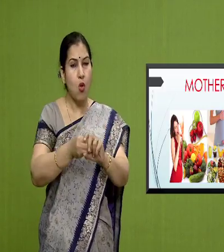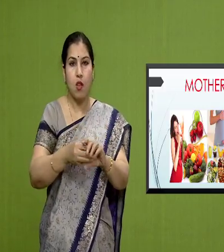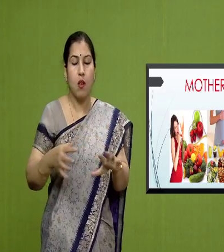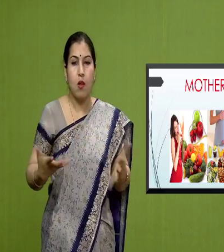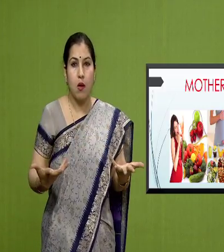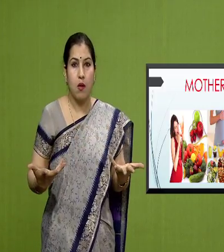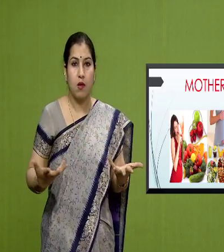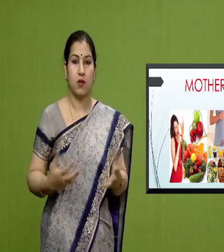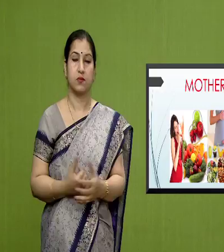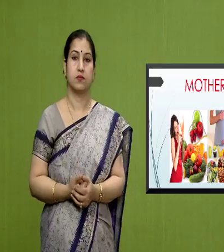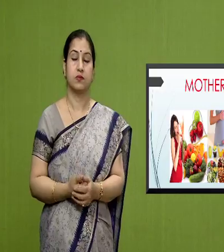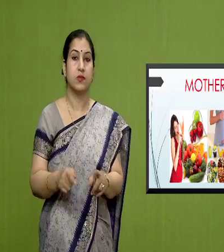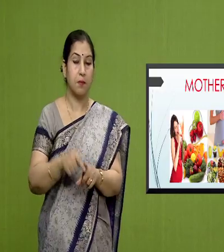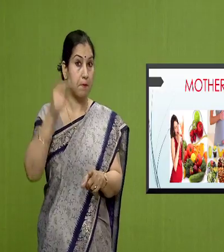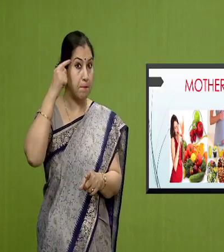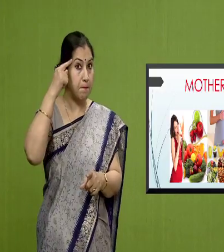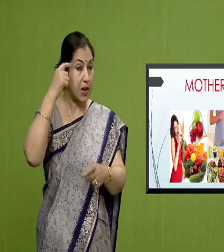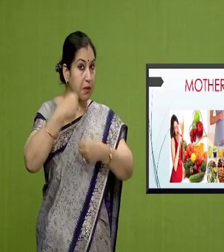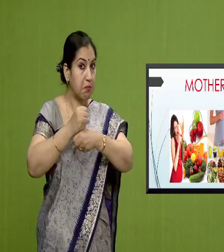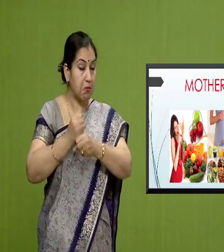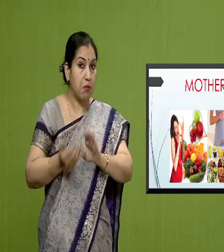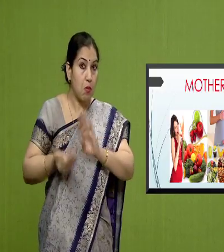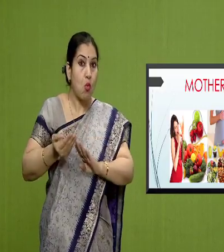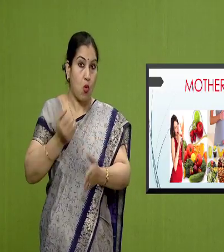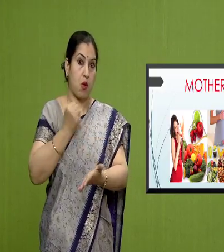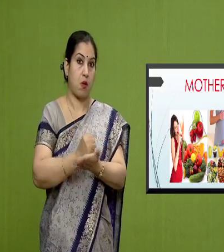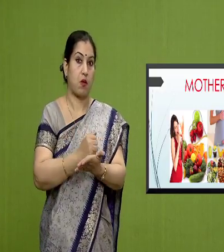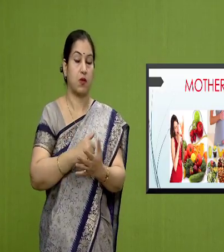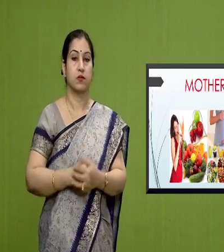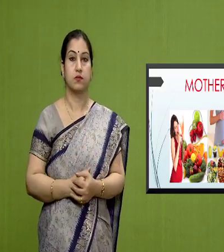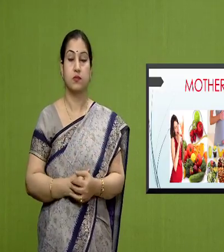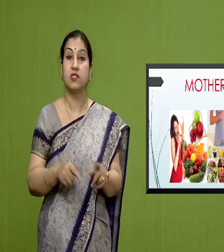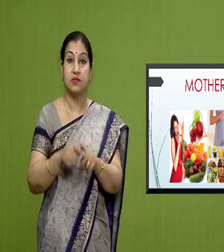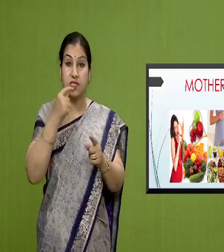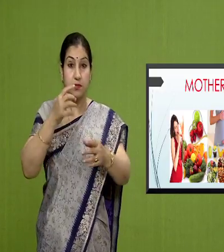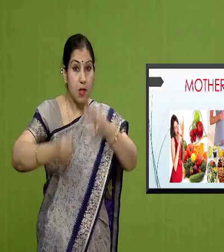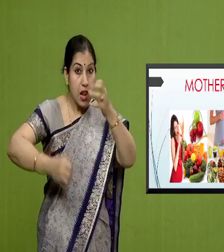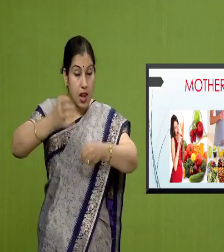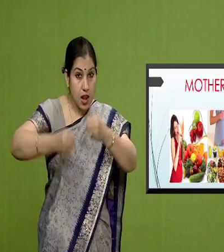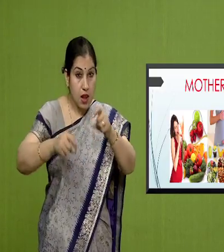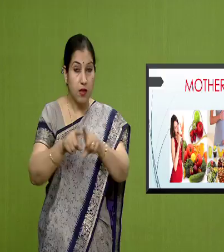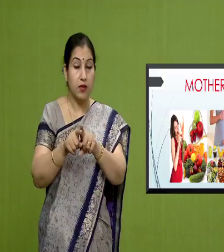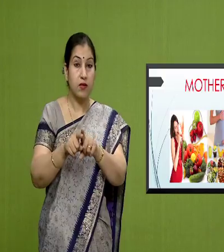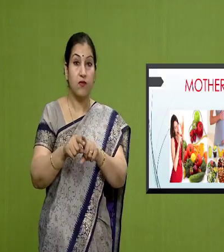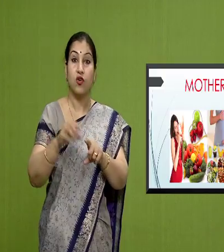including brain development. milk for